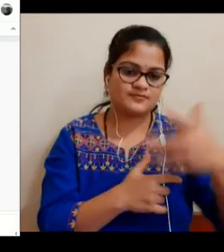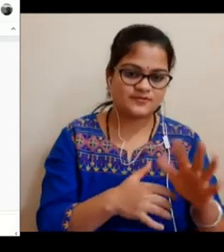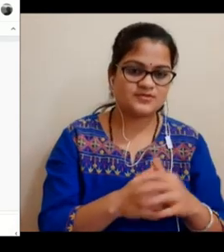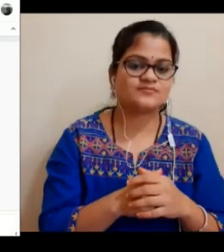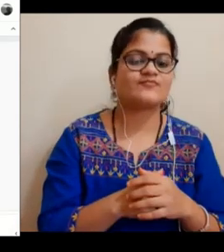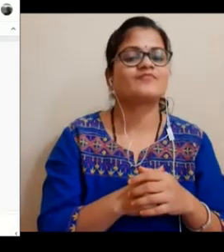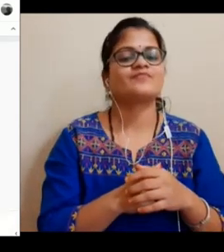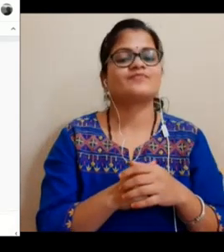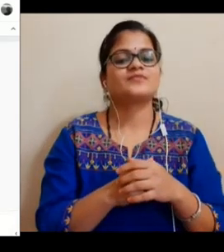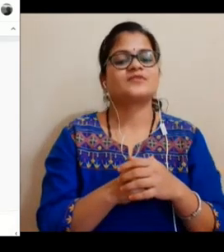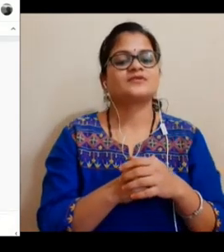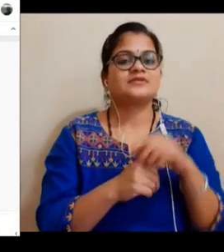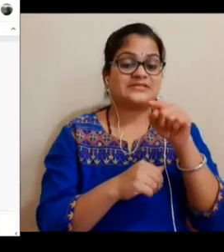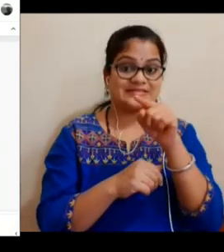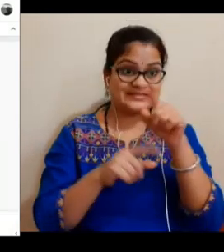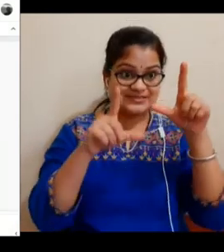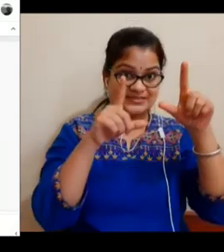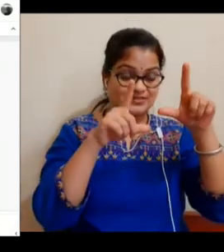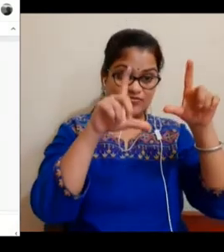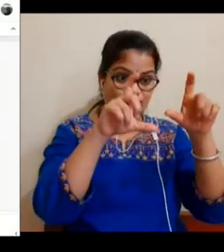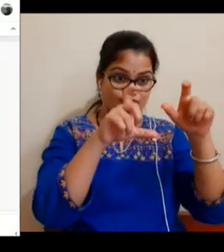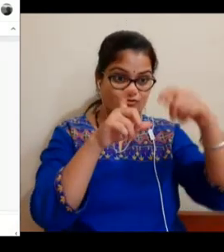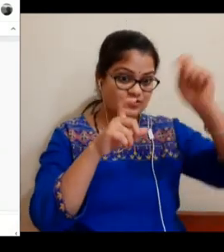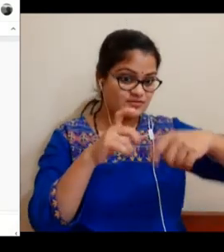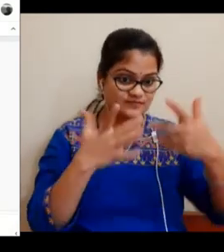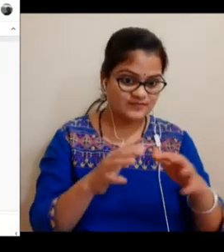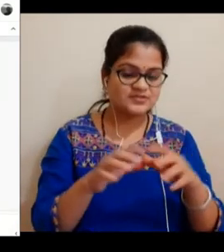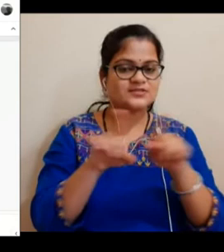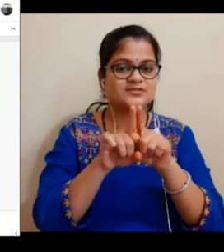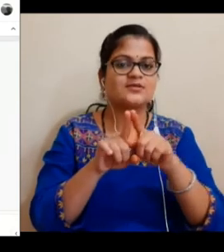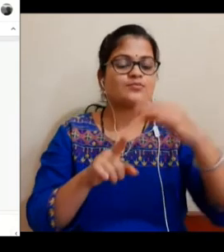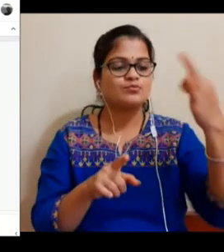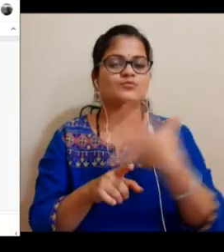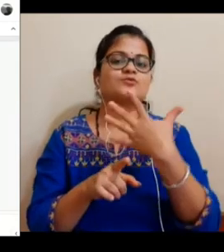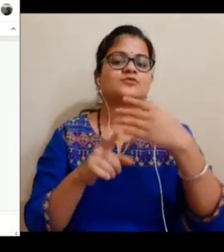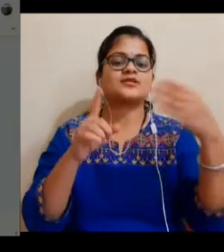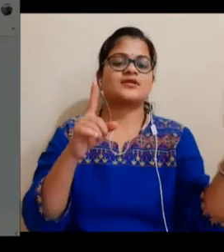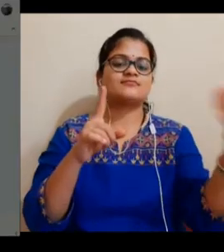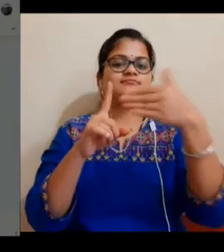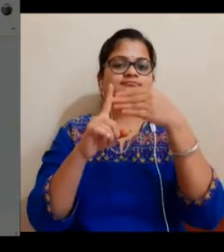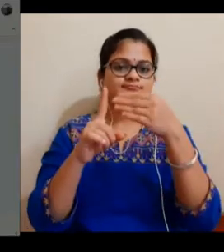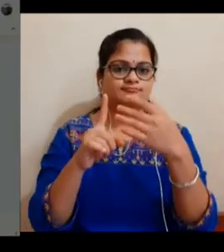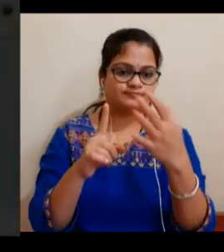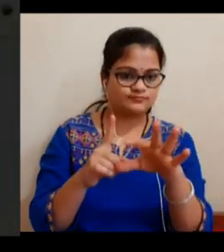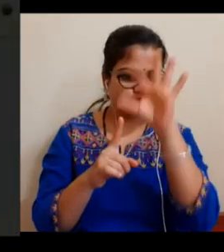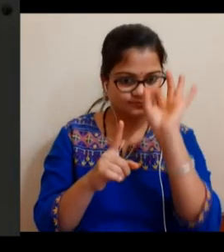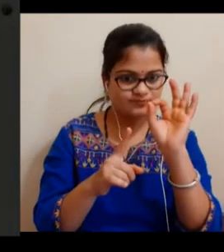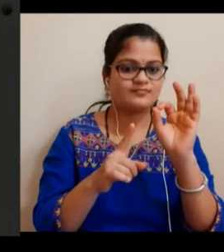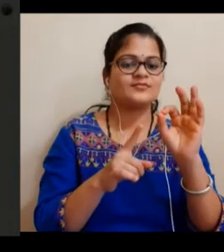now. And then you add that JPEG as a background. So I'll do that here.